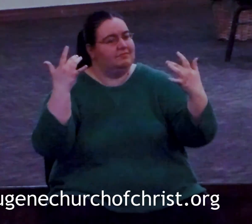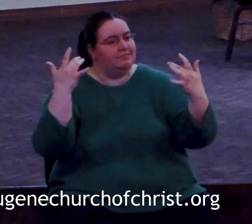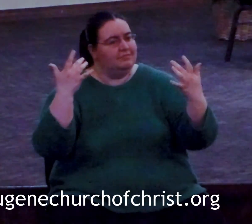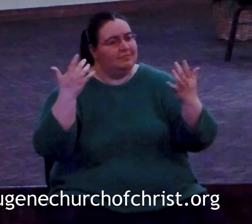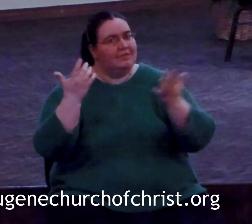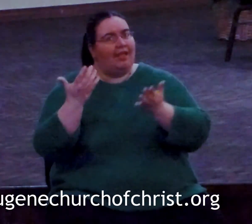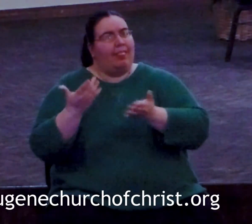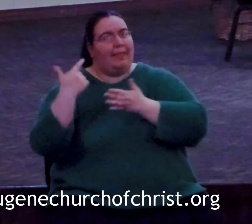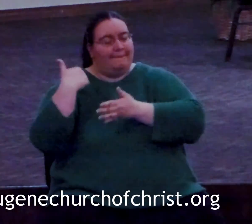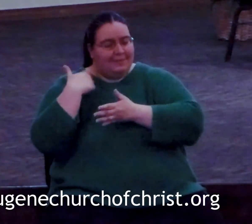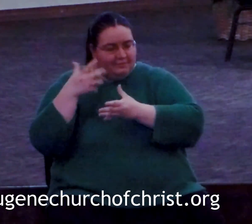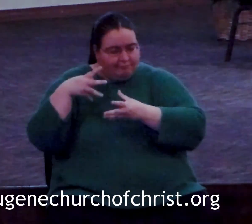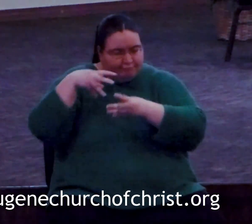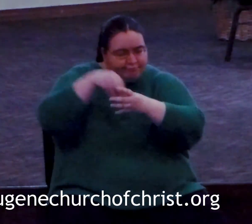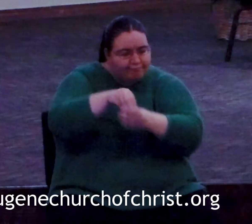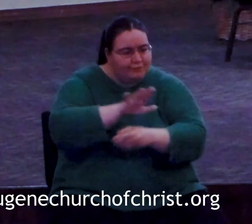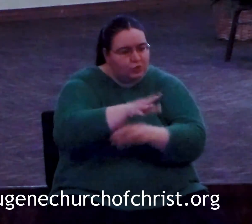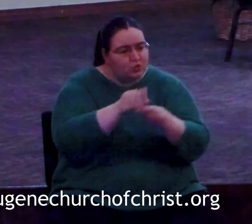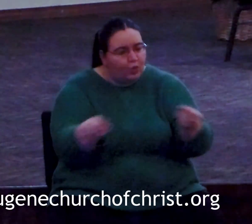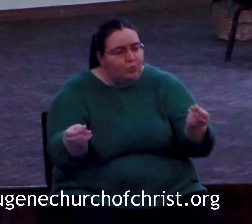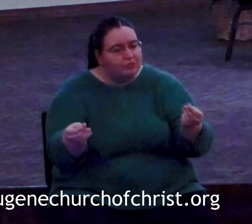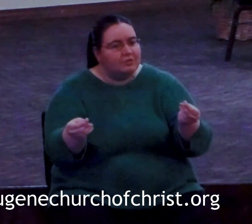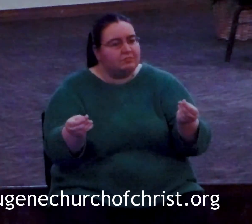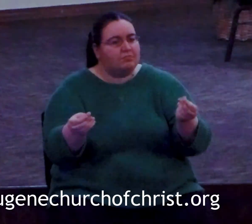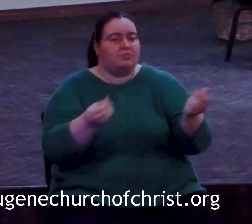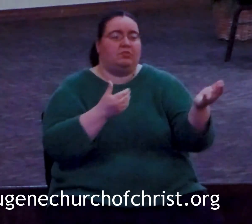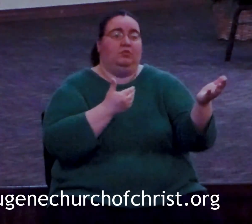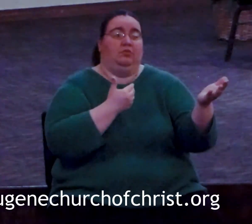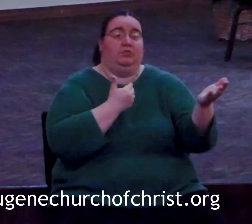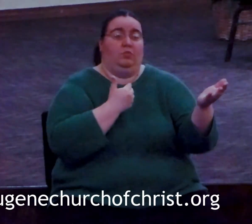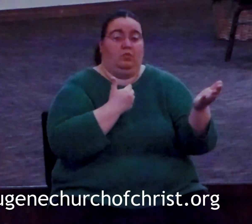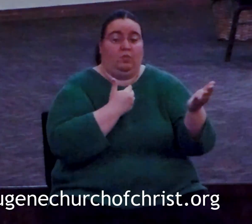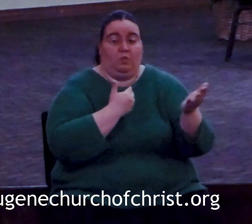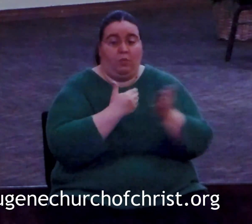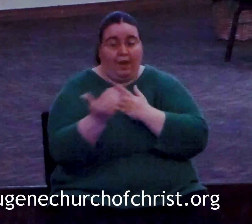Let me be a part of the solution. So whatever your storms are this morning,